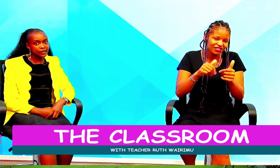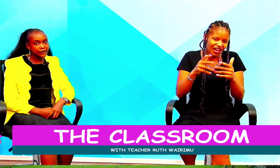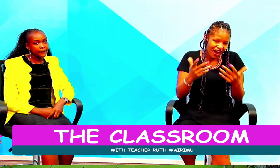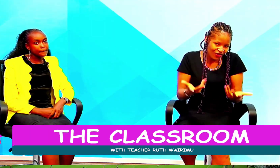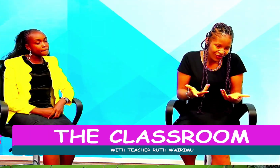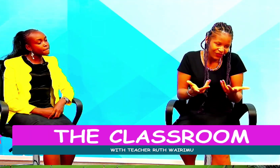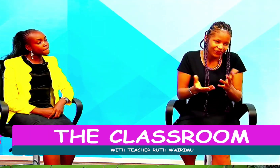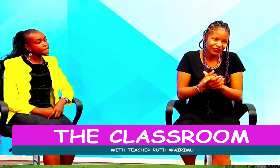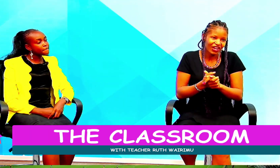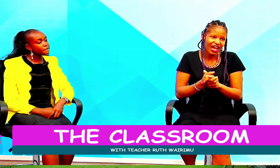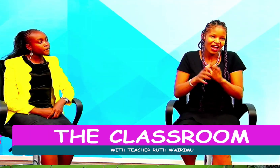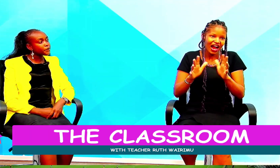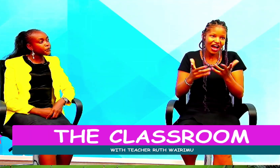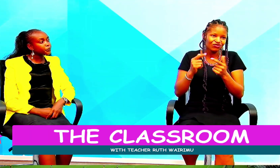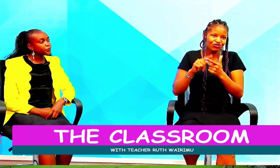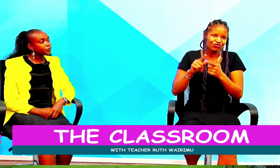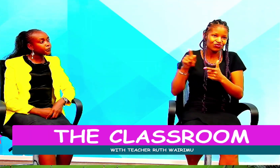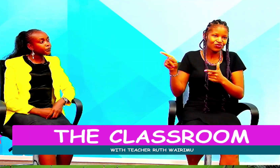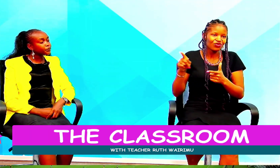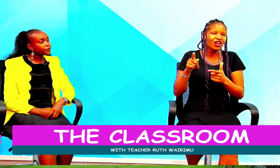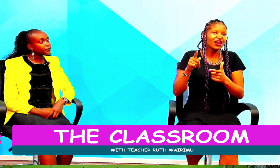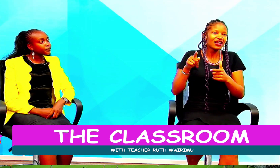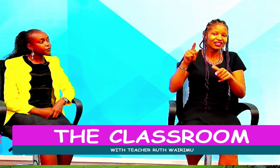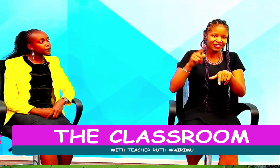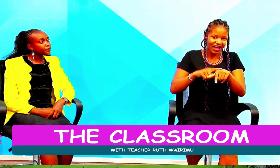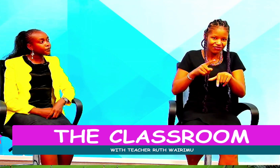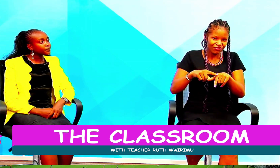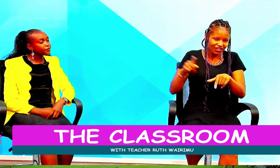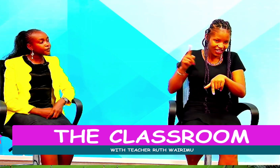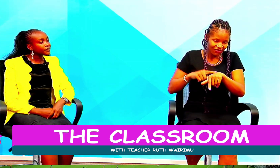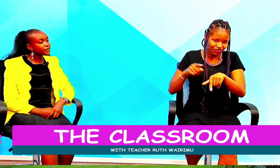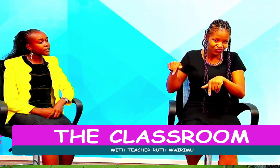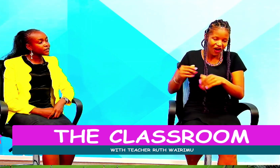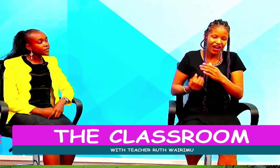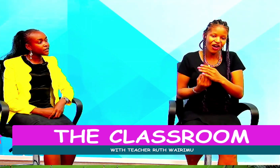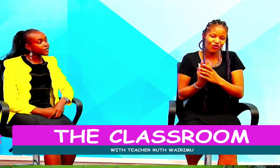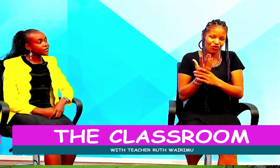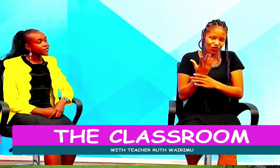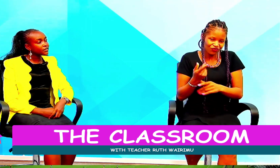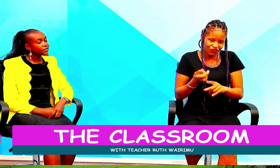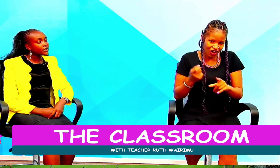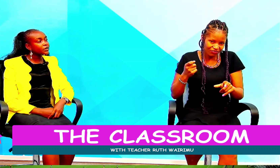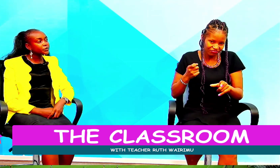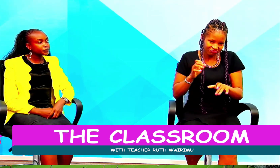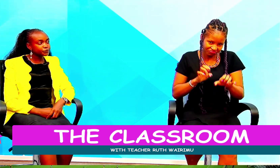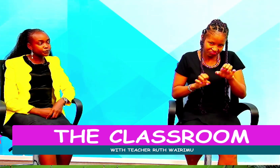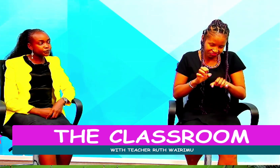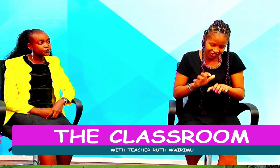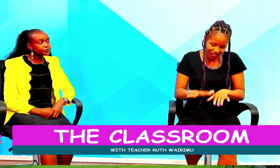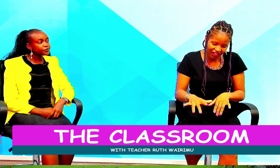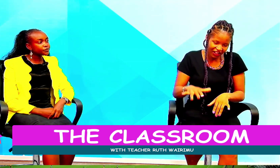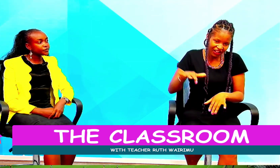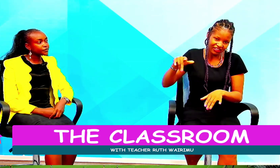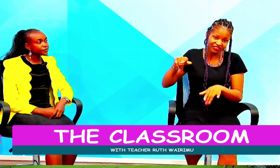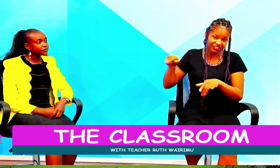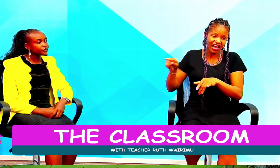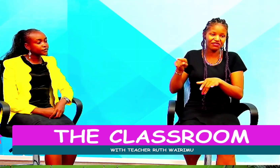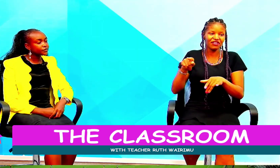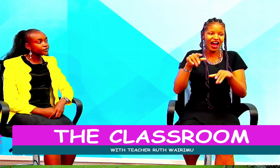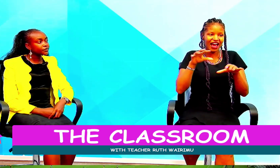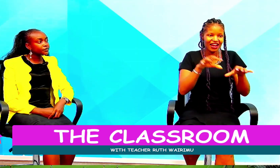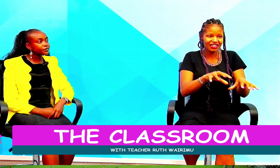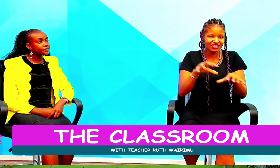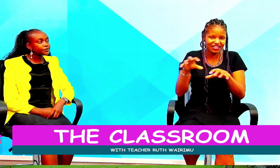So today we are going to discuss different things. Tabitha is going to share with us her growth, especially in